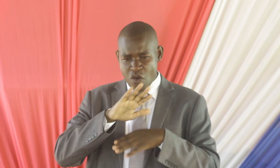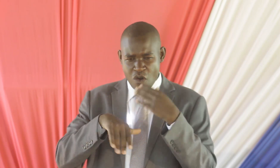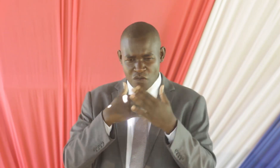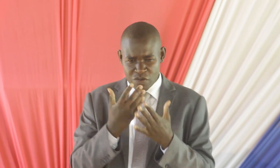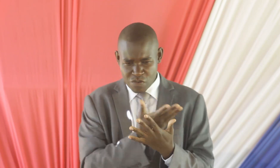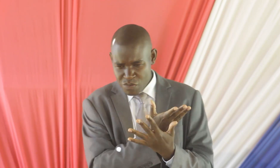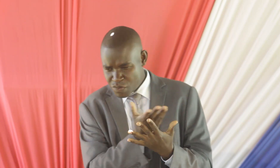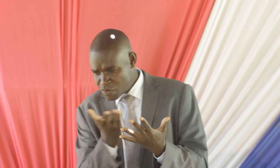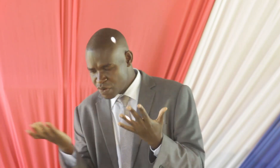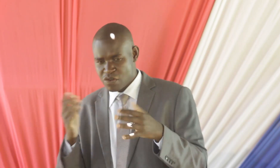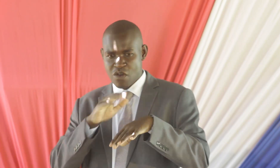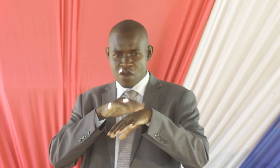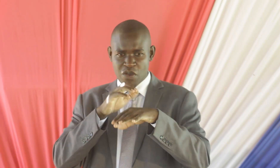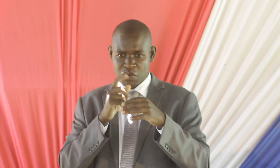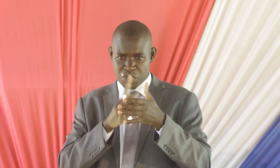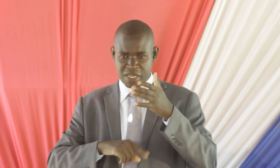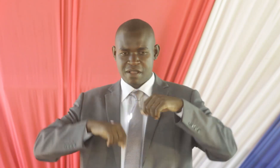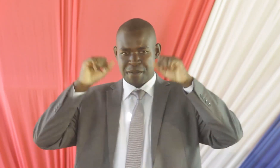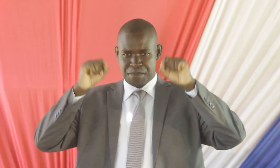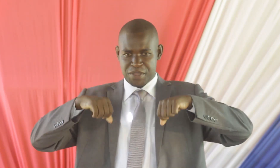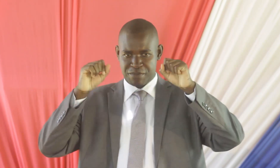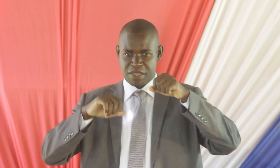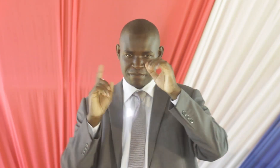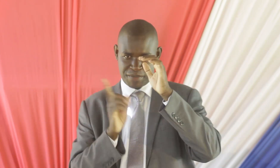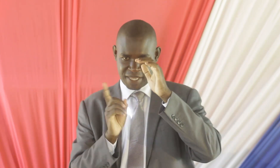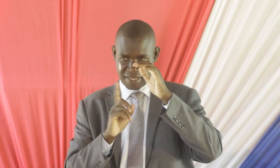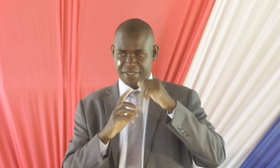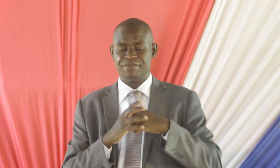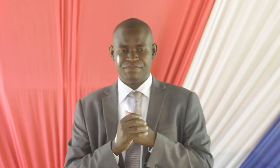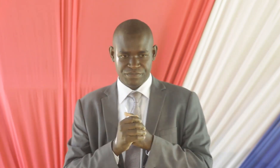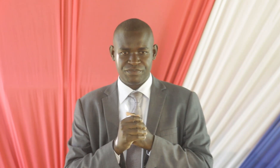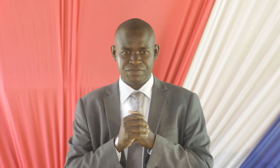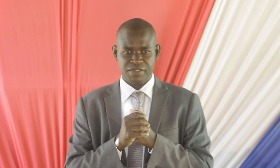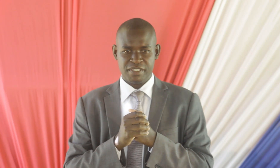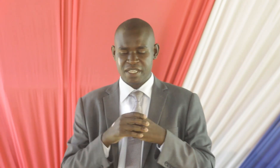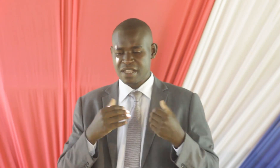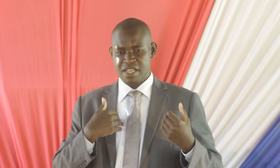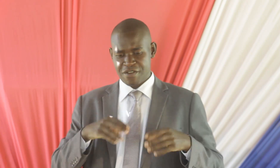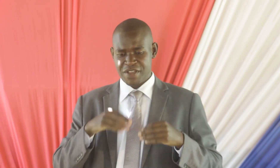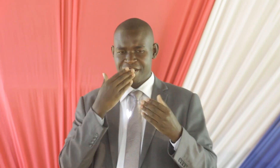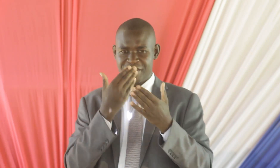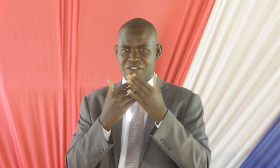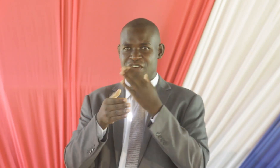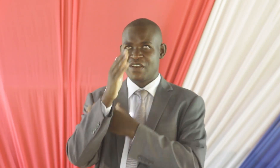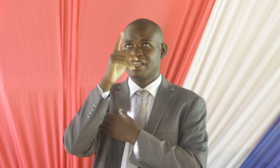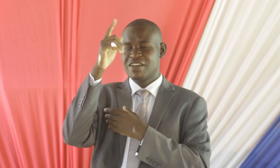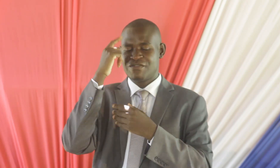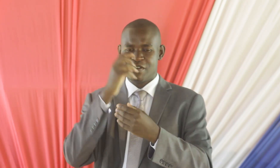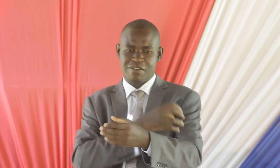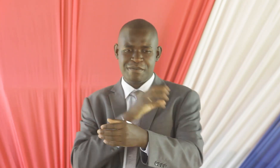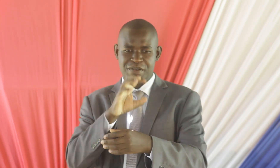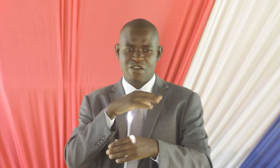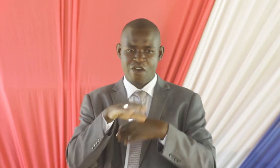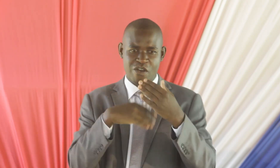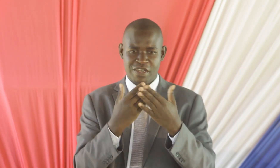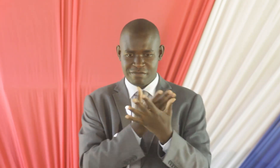people who are different. All these people are called under possibilities ministries. I want